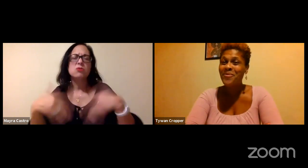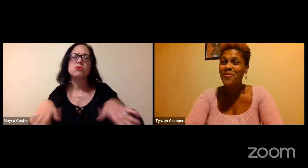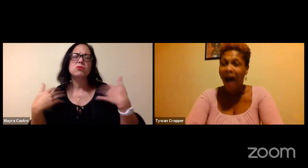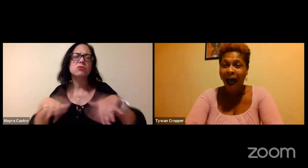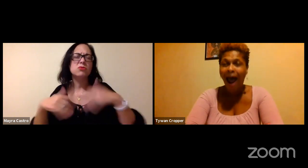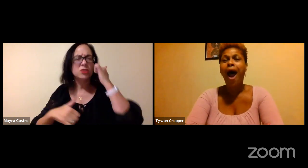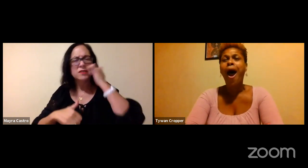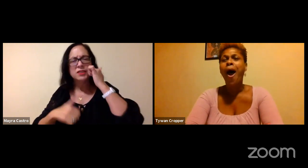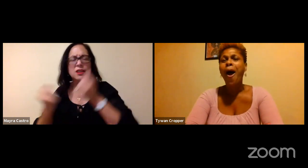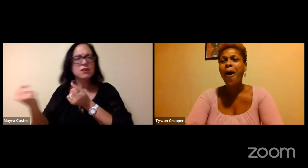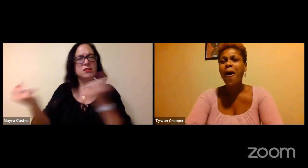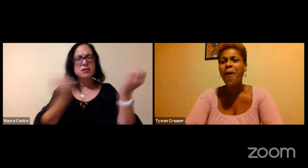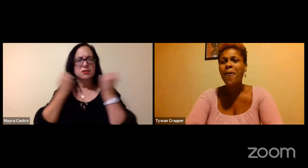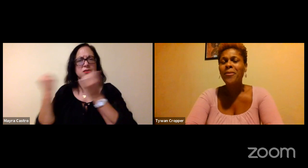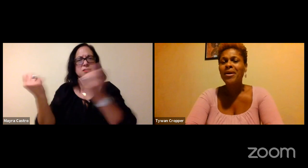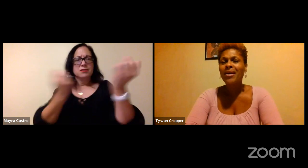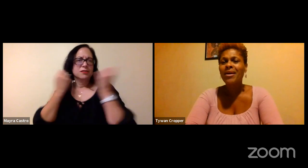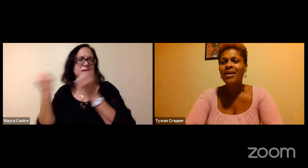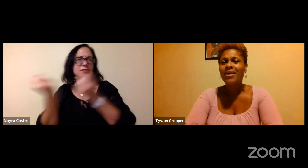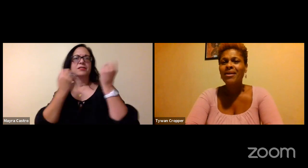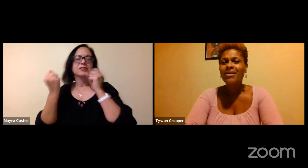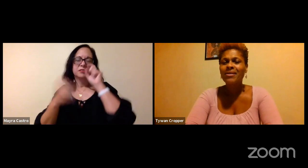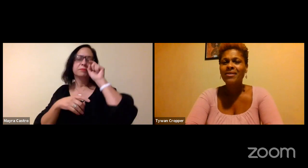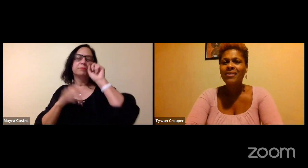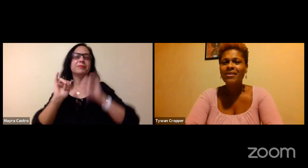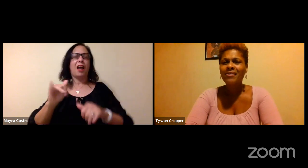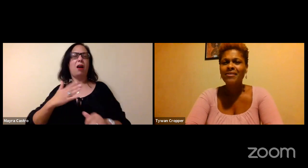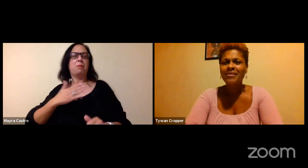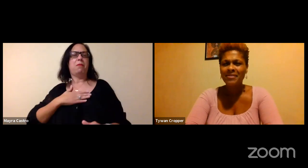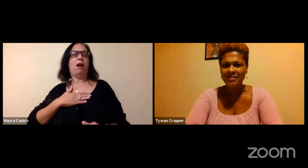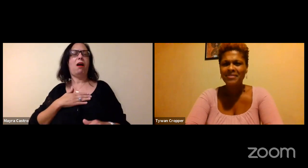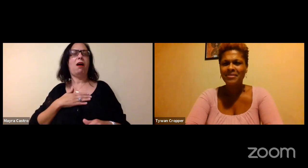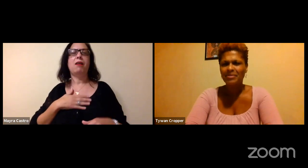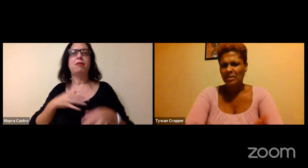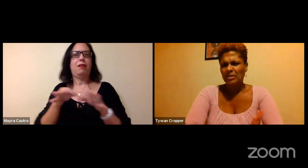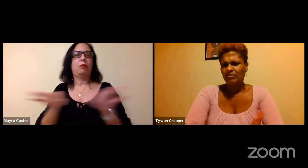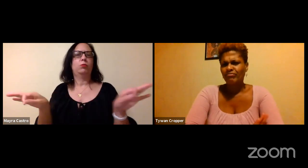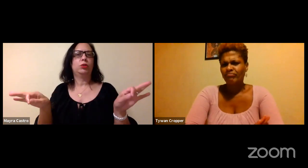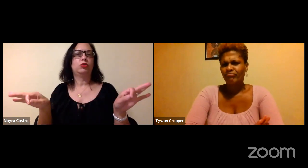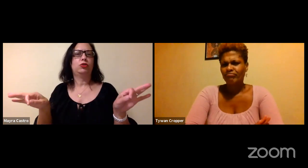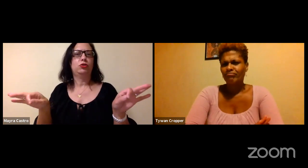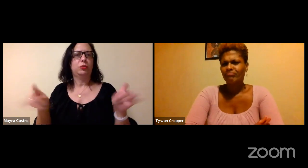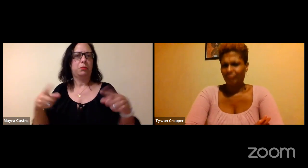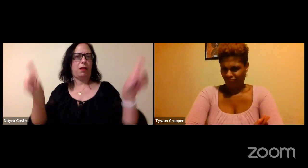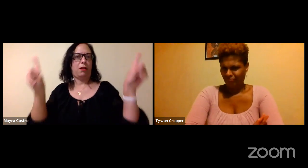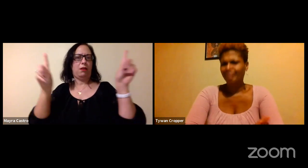It was signing all the way. Every day, morning, noon, and night.